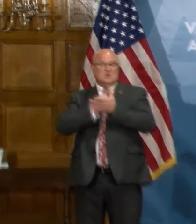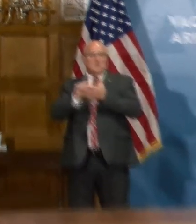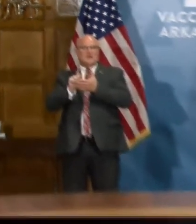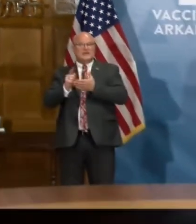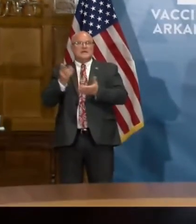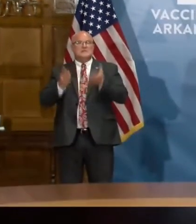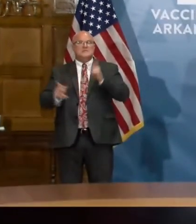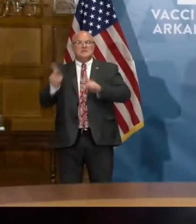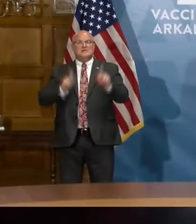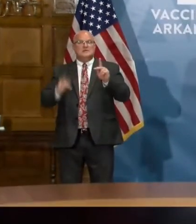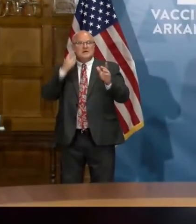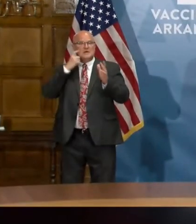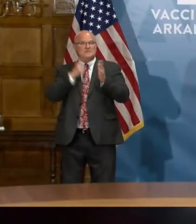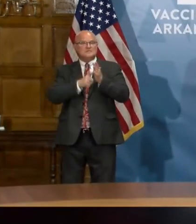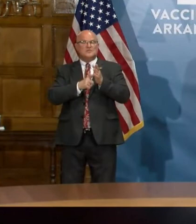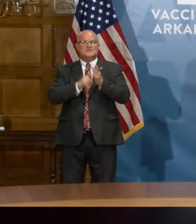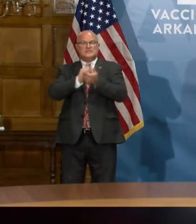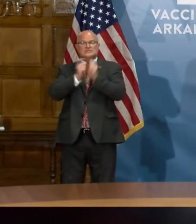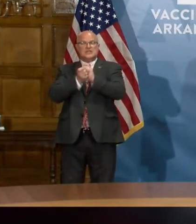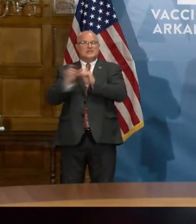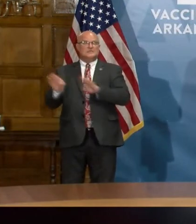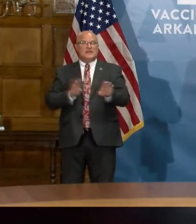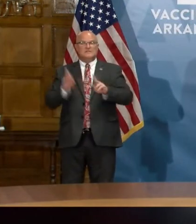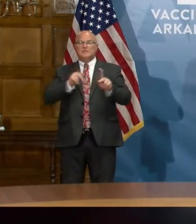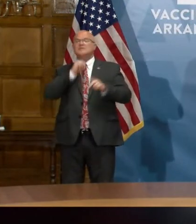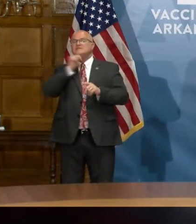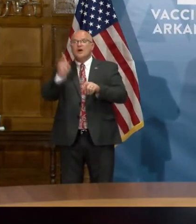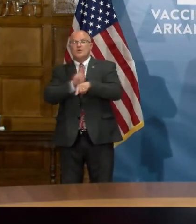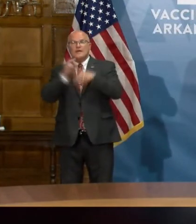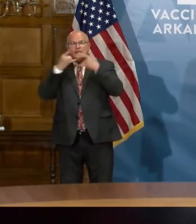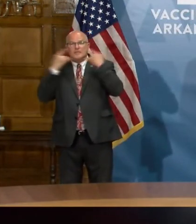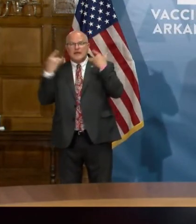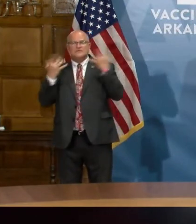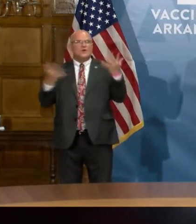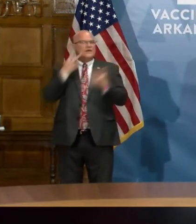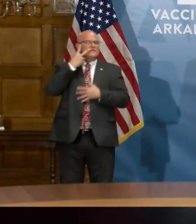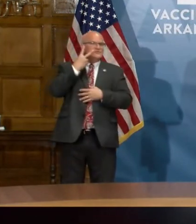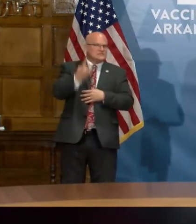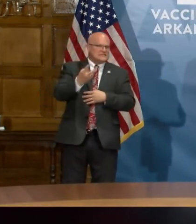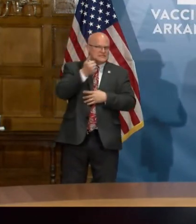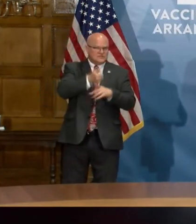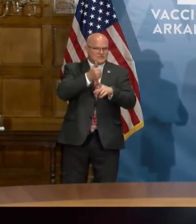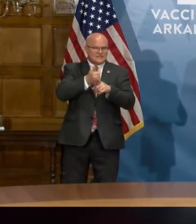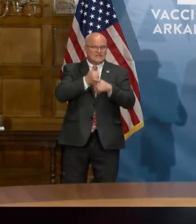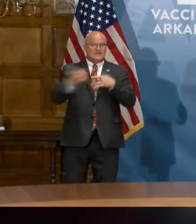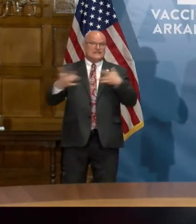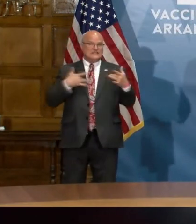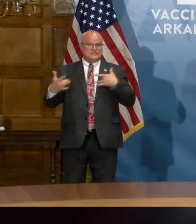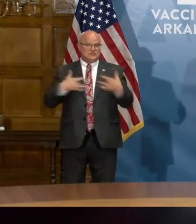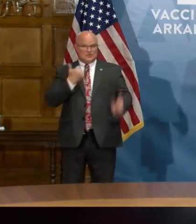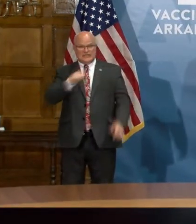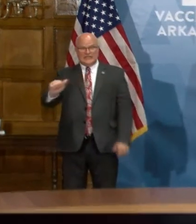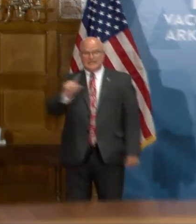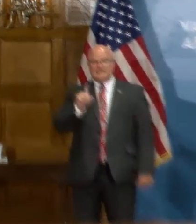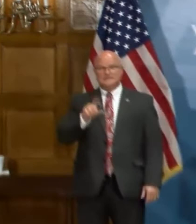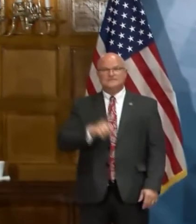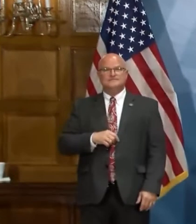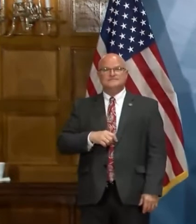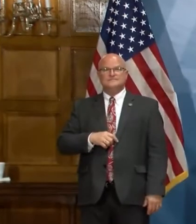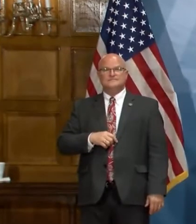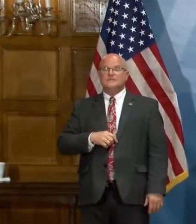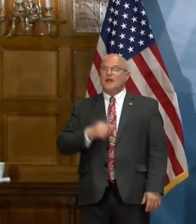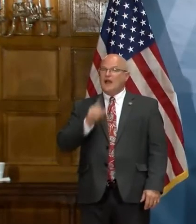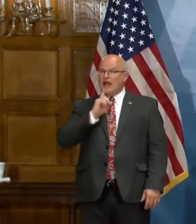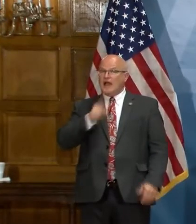observed changes in behavior, people not wearing their masks. What have you observed, and does it concern you? Actually, I've